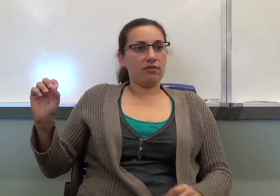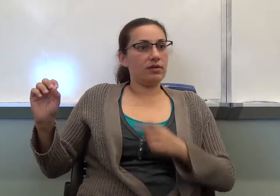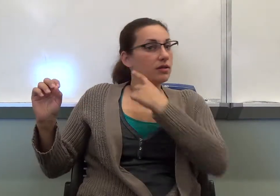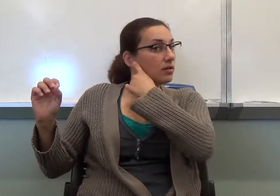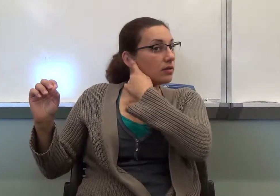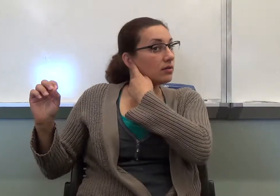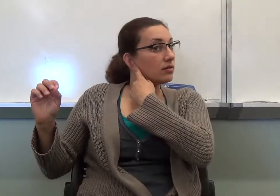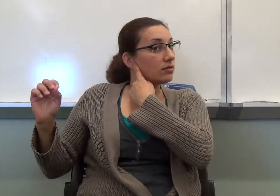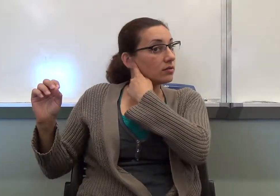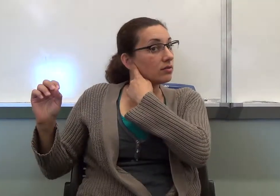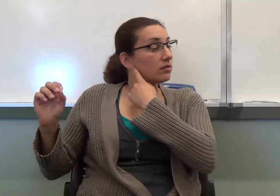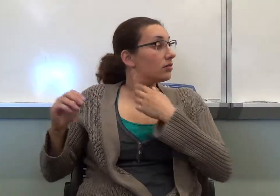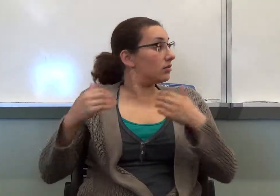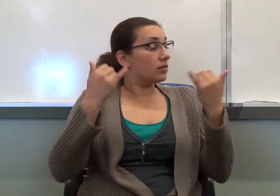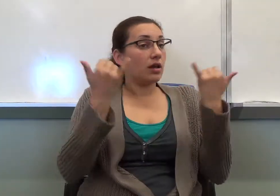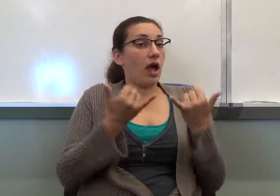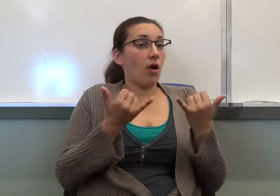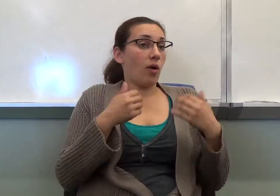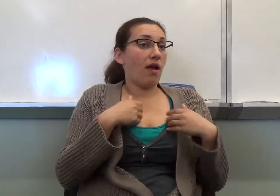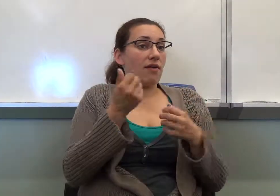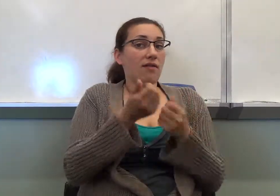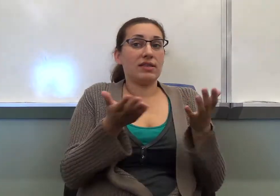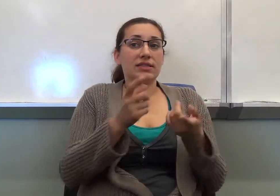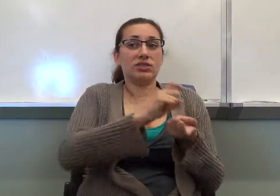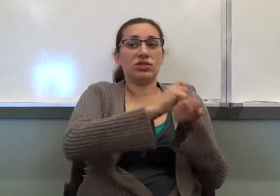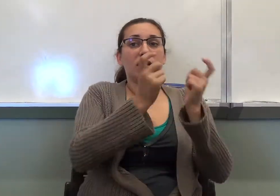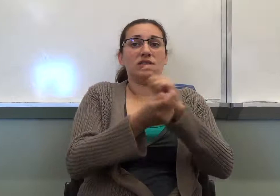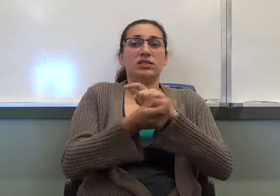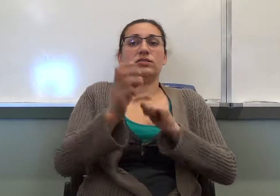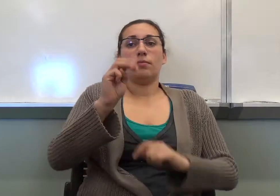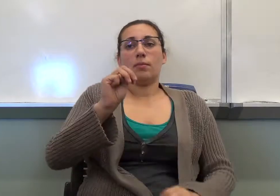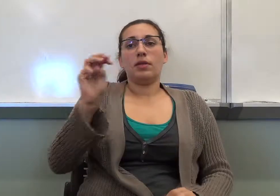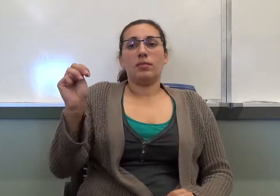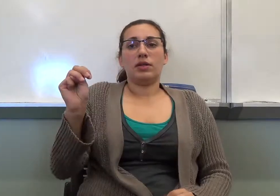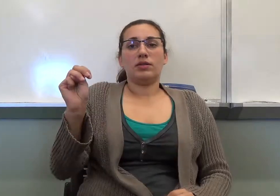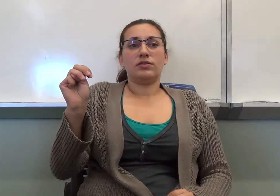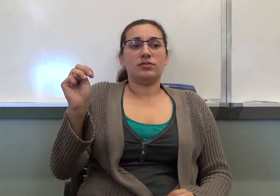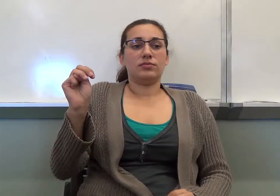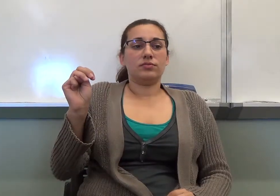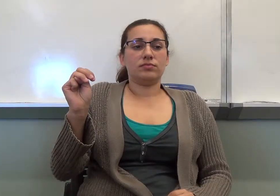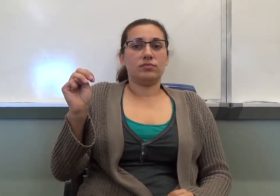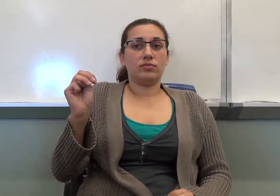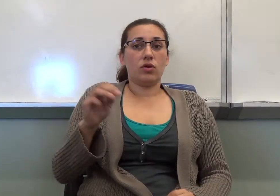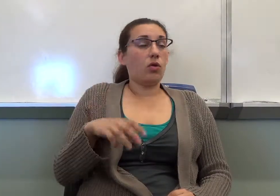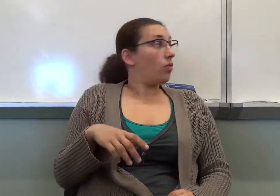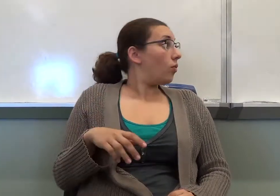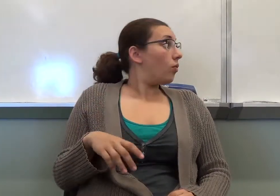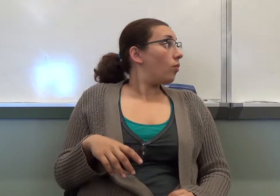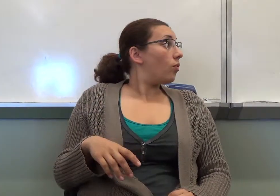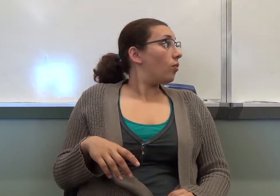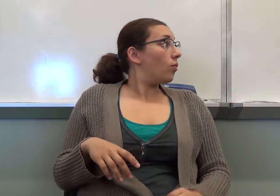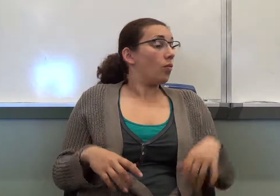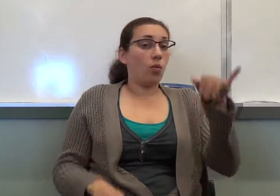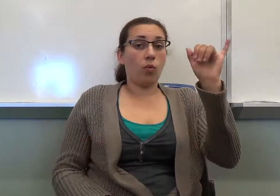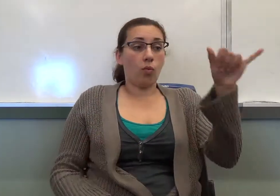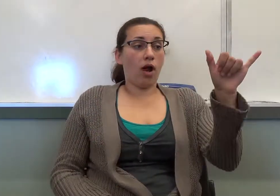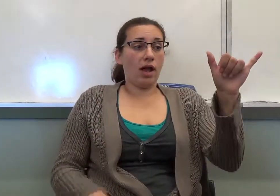Okay, now we've got everything in millimeters. Okay, so trying to get Y up there, we know the entire thing is 750.